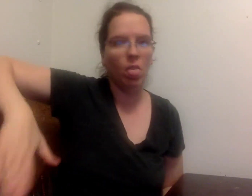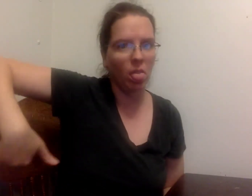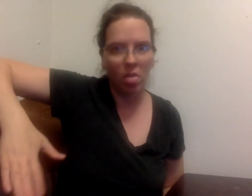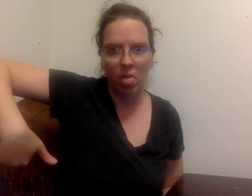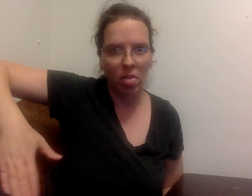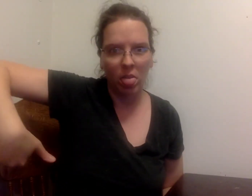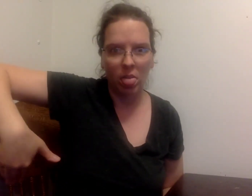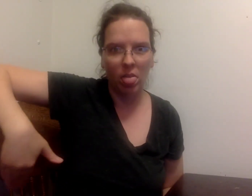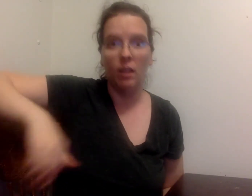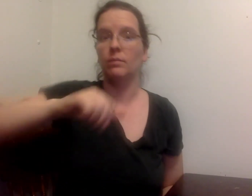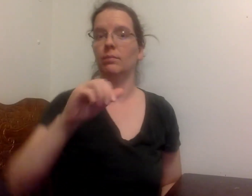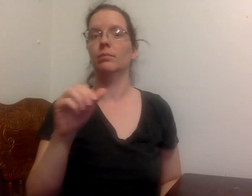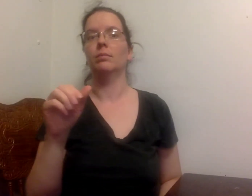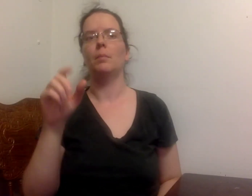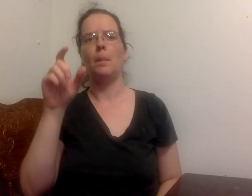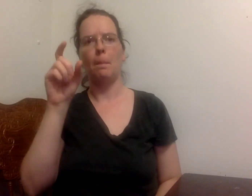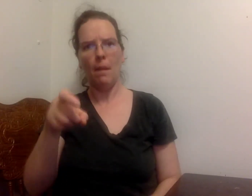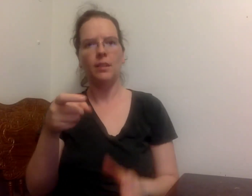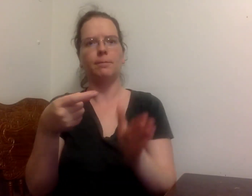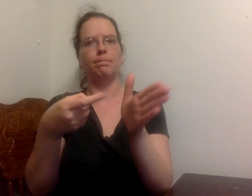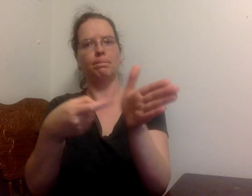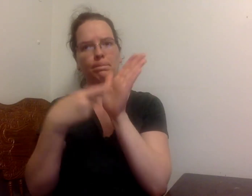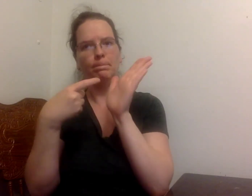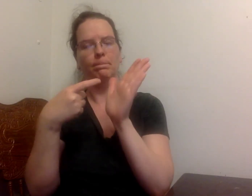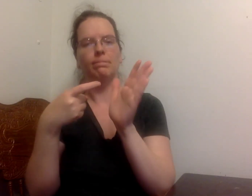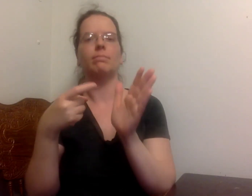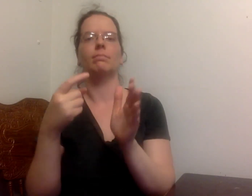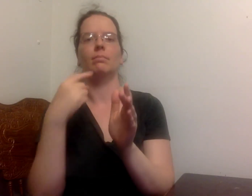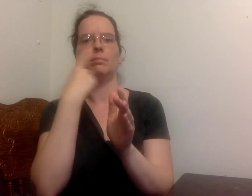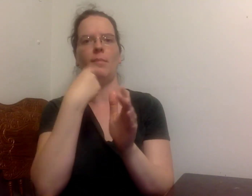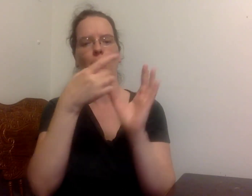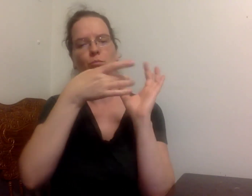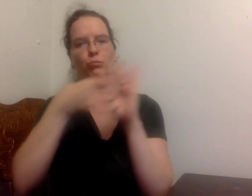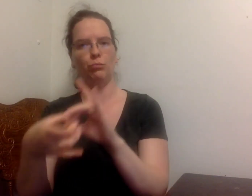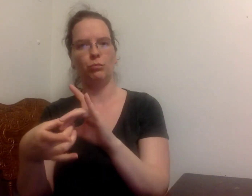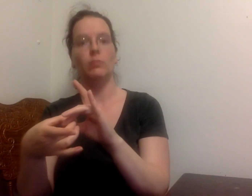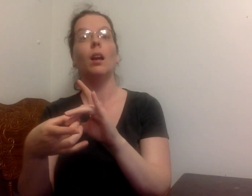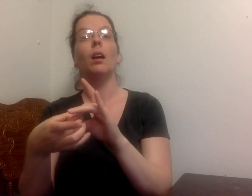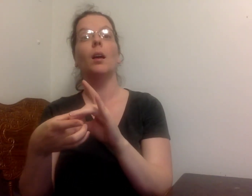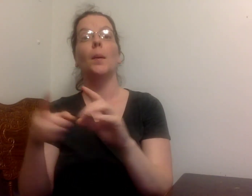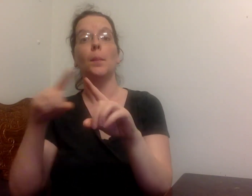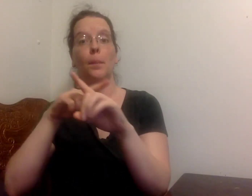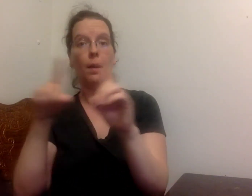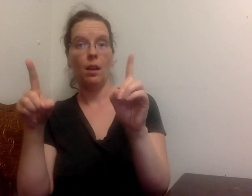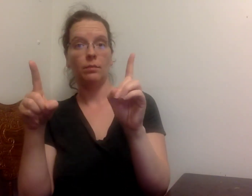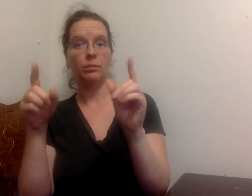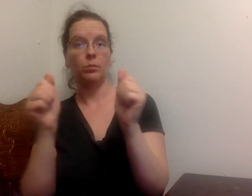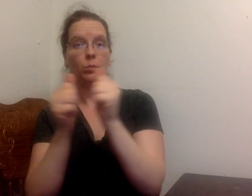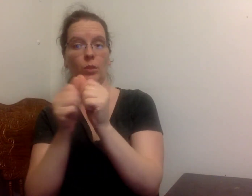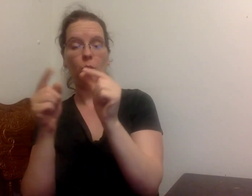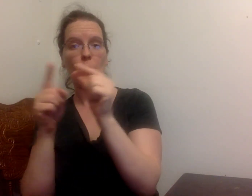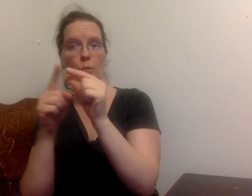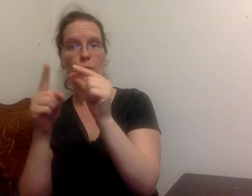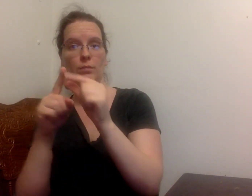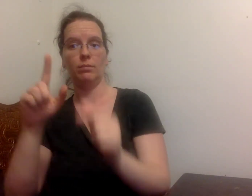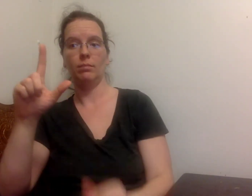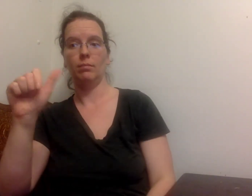ASL word not yet must have the mouth morpheme related to it, but with the